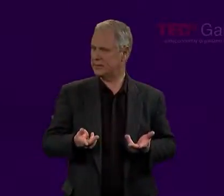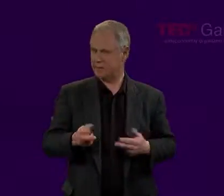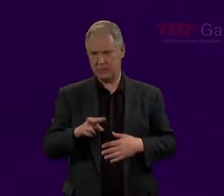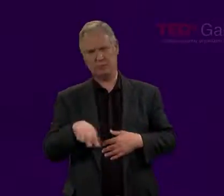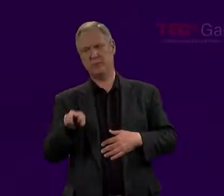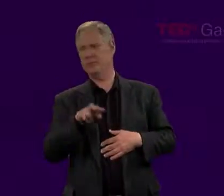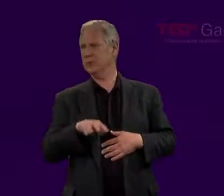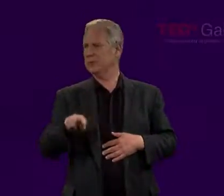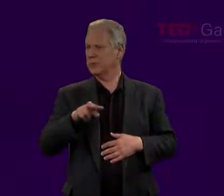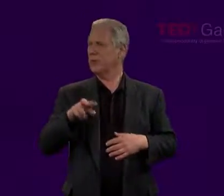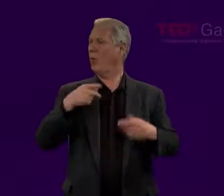it's a whole new place.